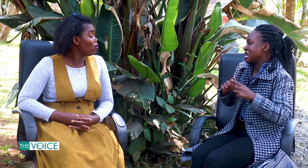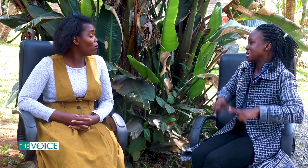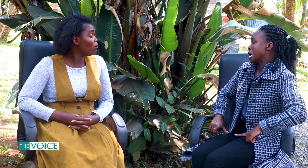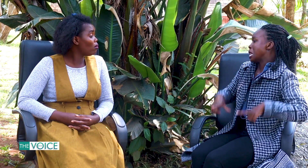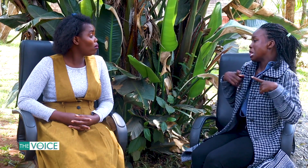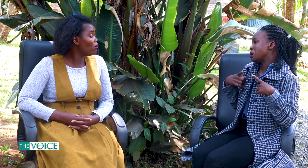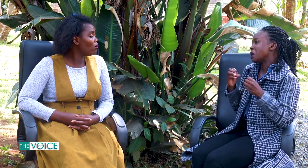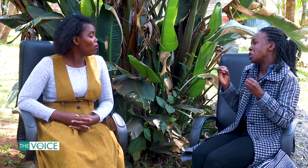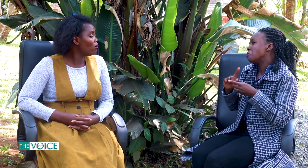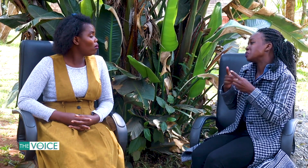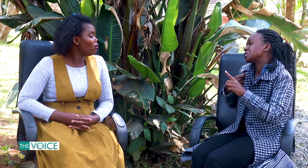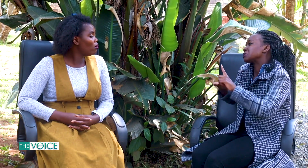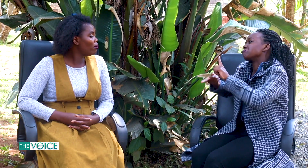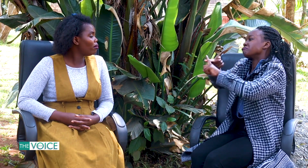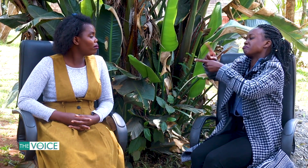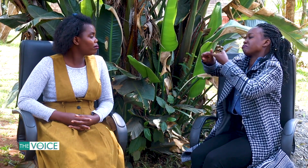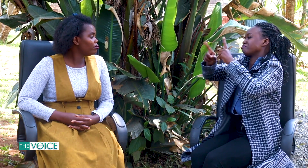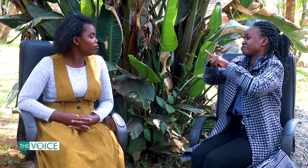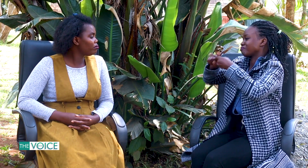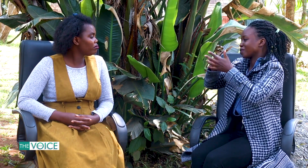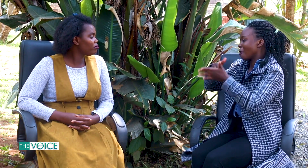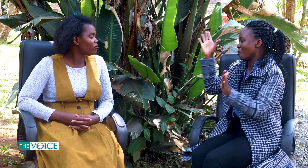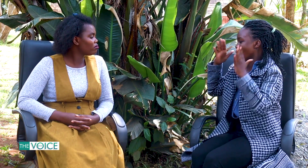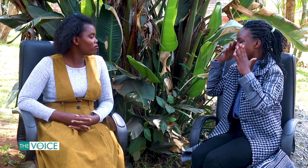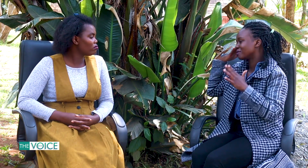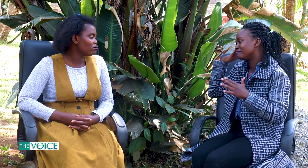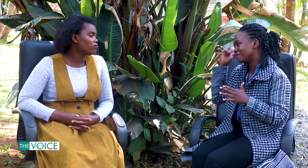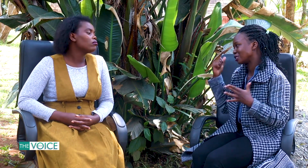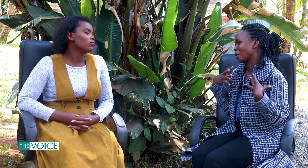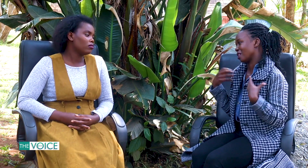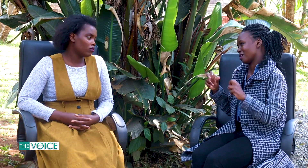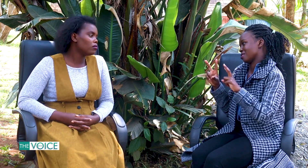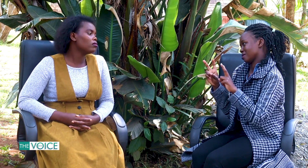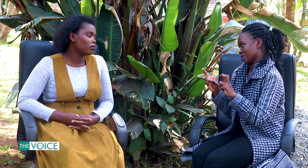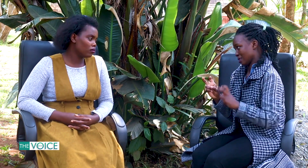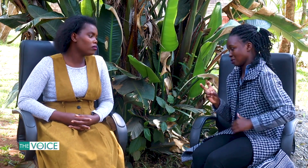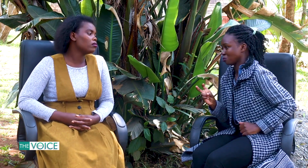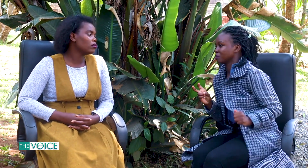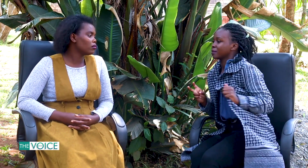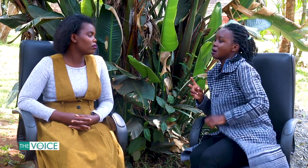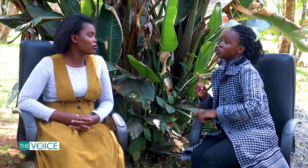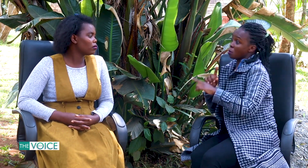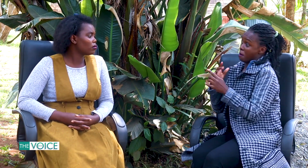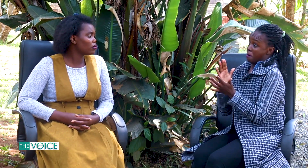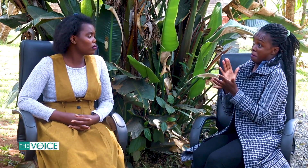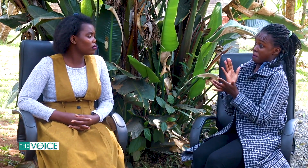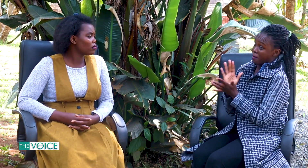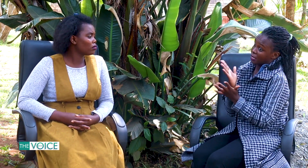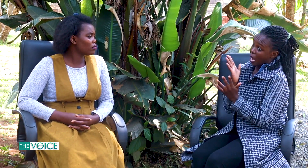are having mental challenges, and they know they can't speak out because they don't want to be kicked out from their communities, but they want to follow the